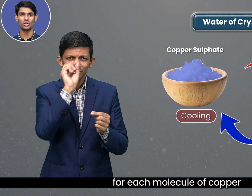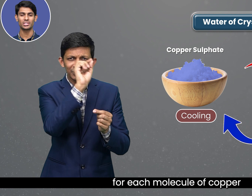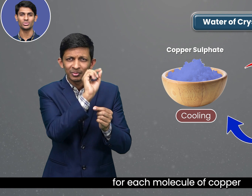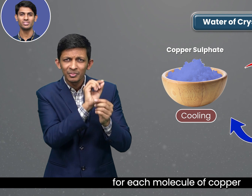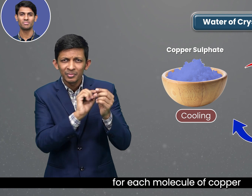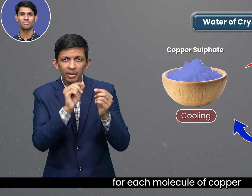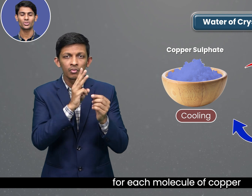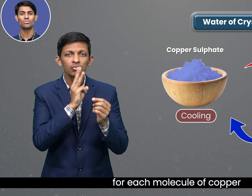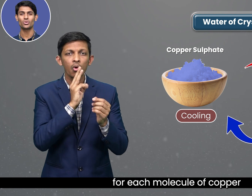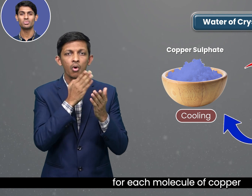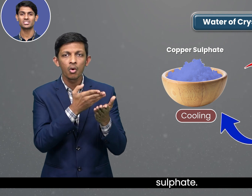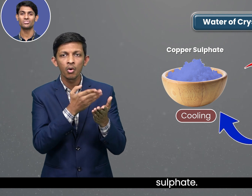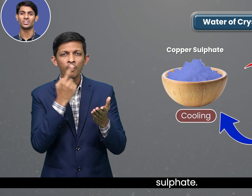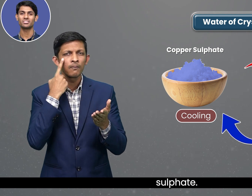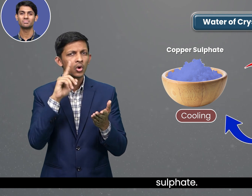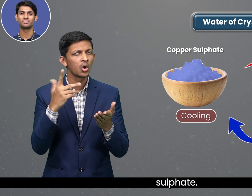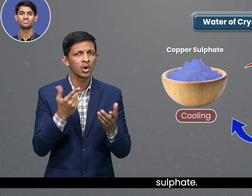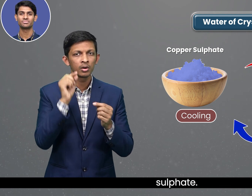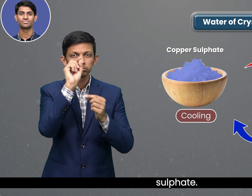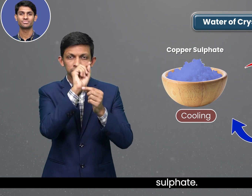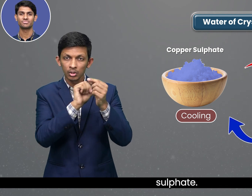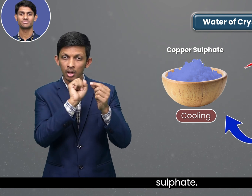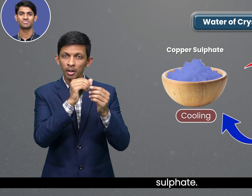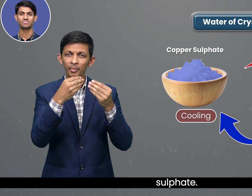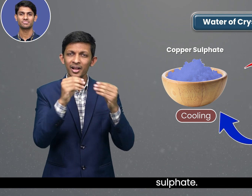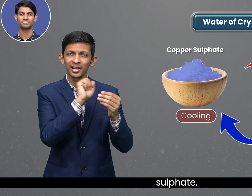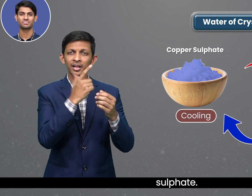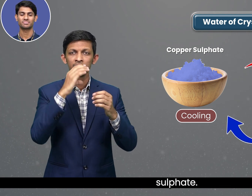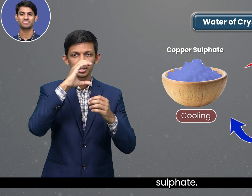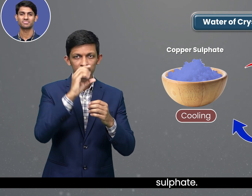each molecule of copper sulfate.